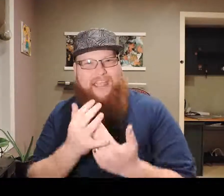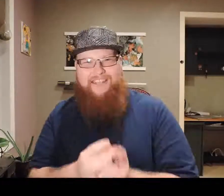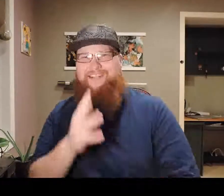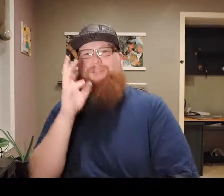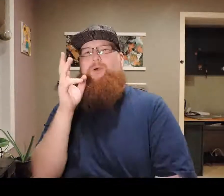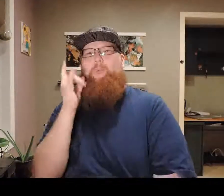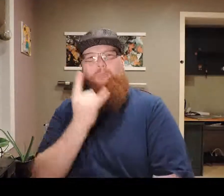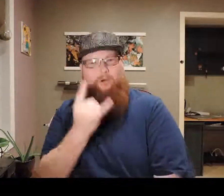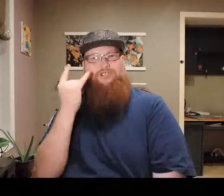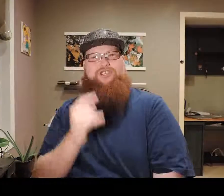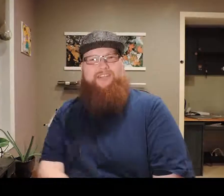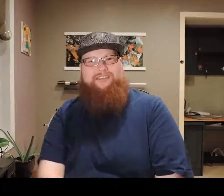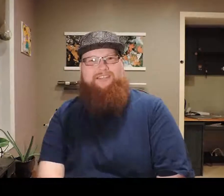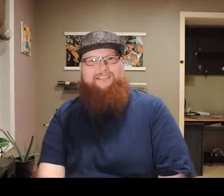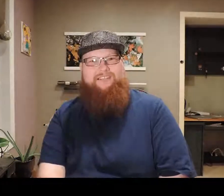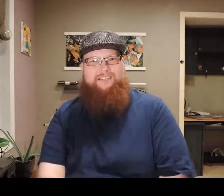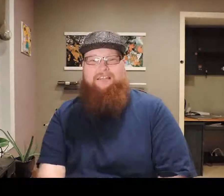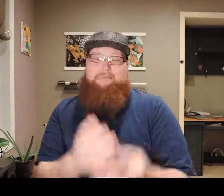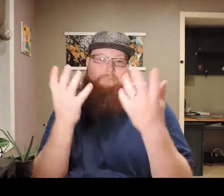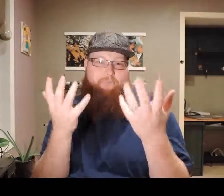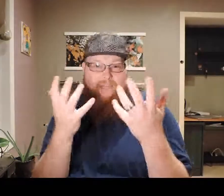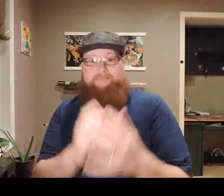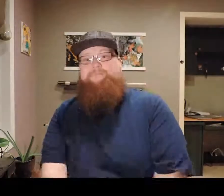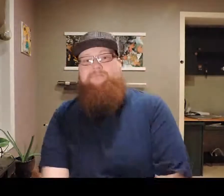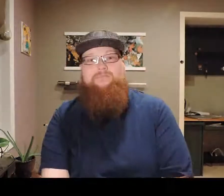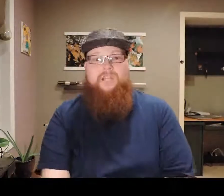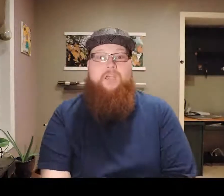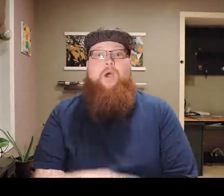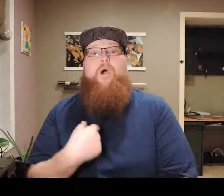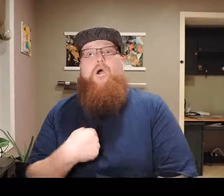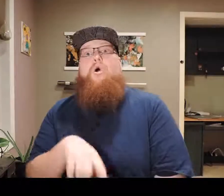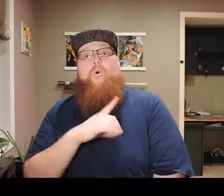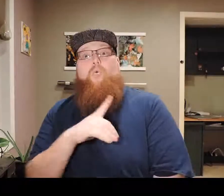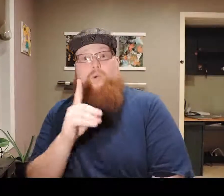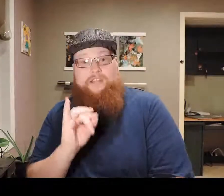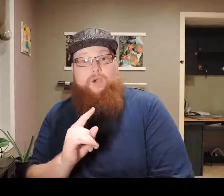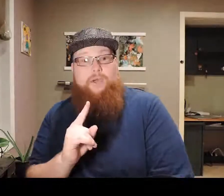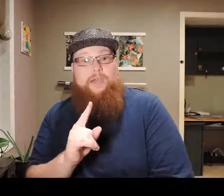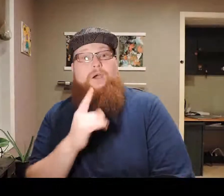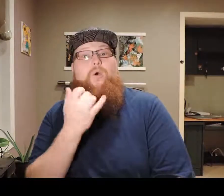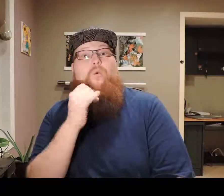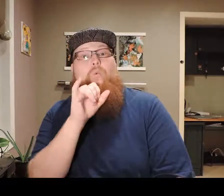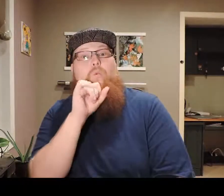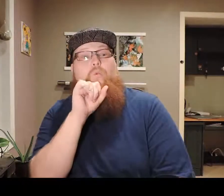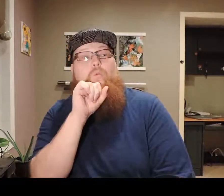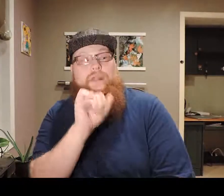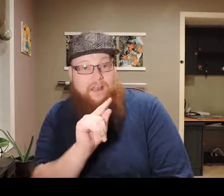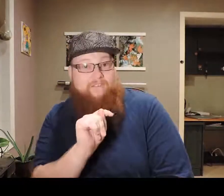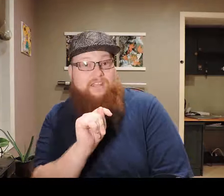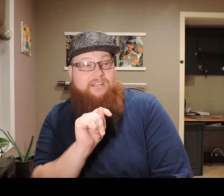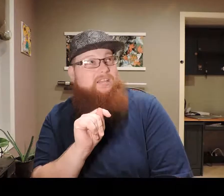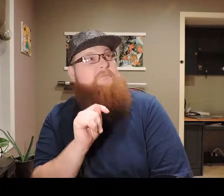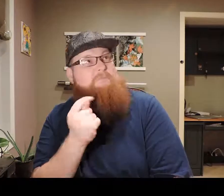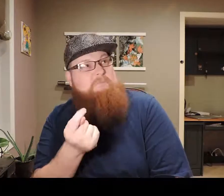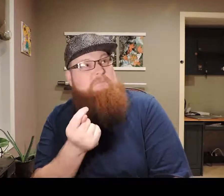hands? That's so bullshit. But we do it. We love it.